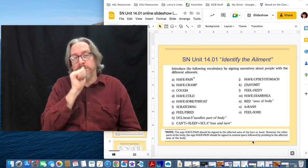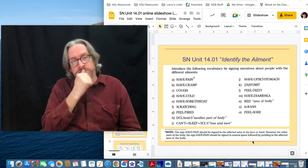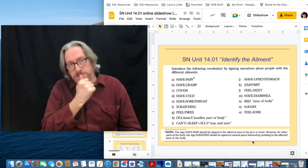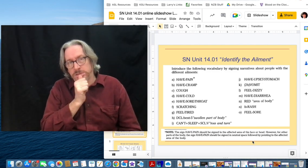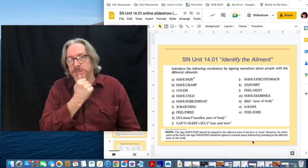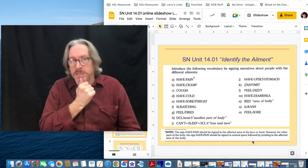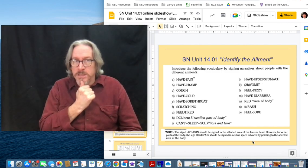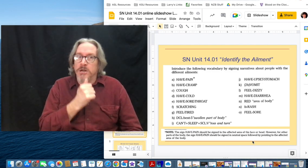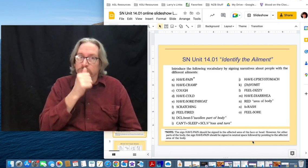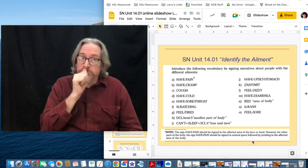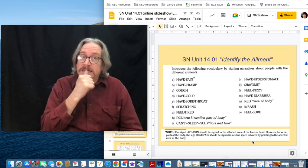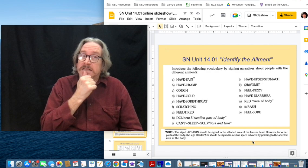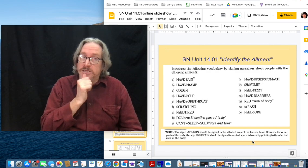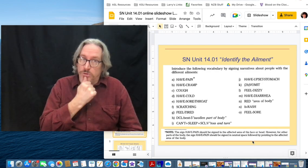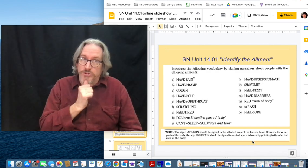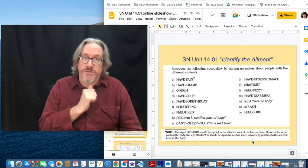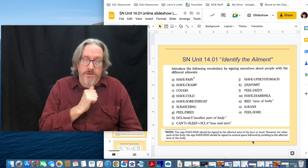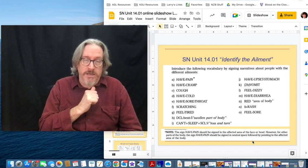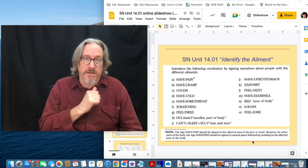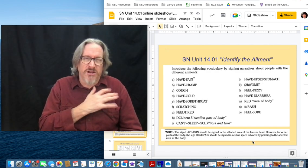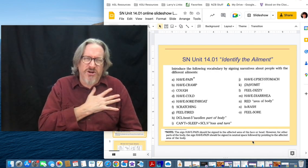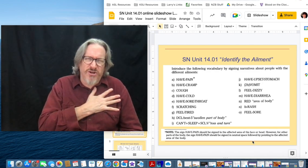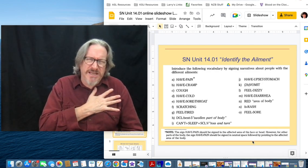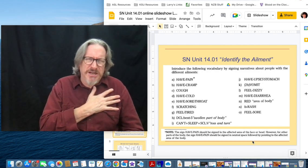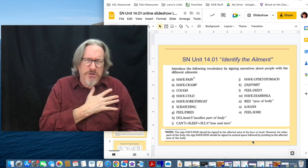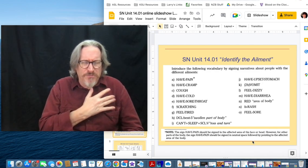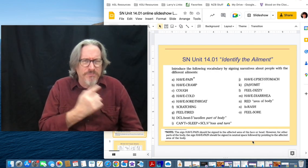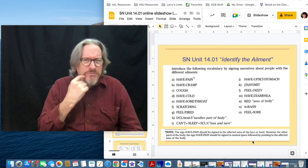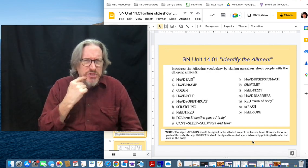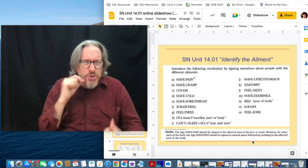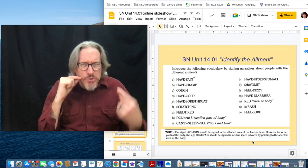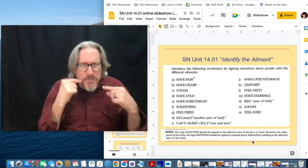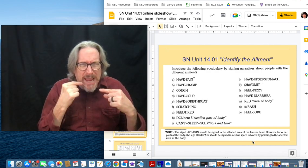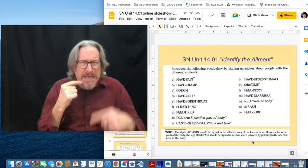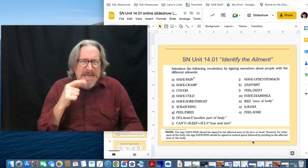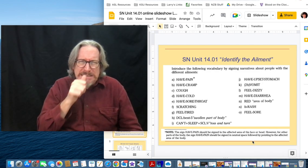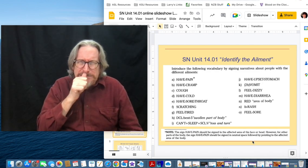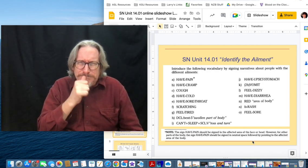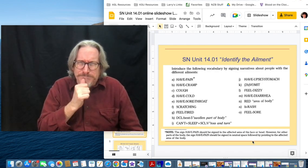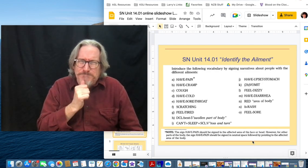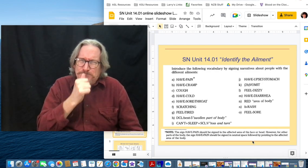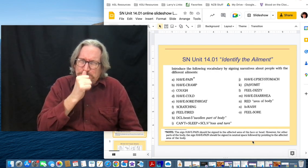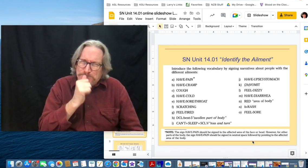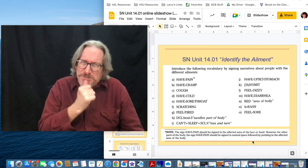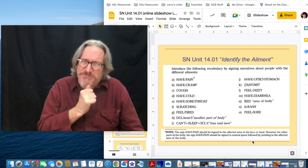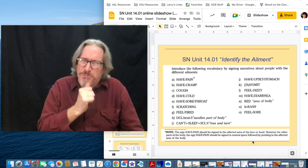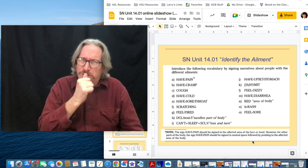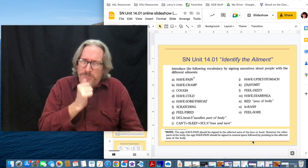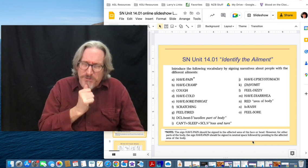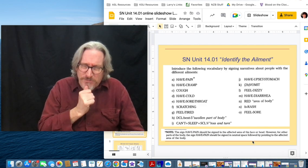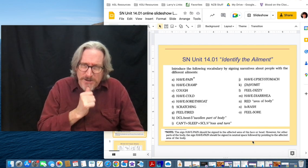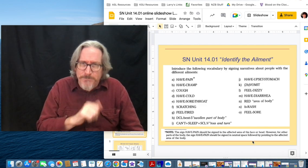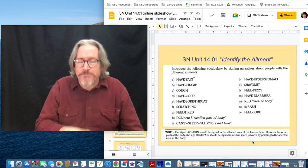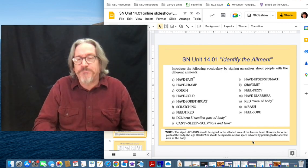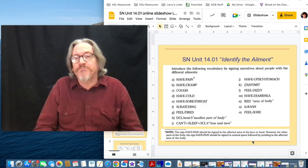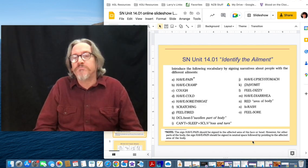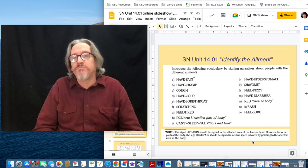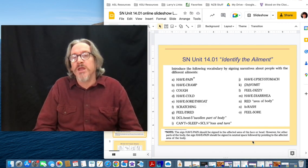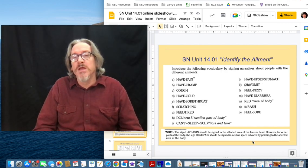it's really torturous, right? Tooth pain. Just have to put up with it,